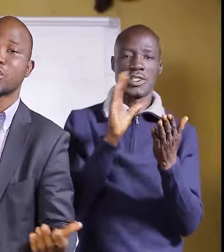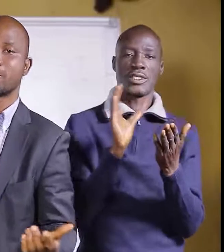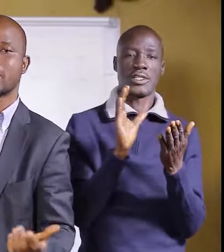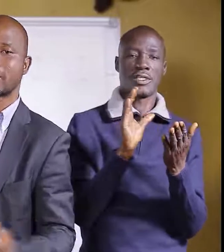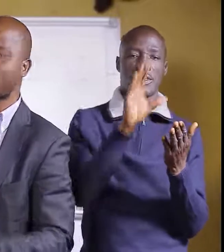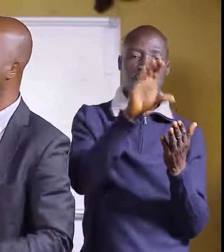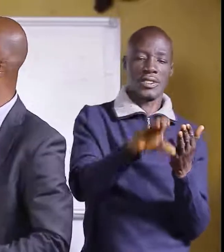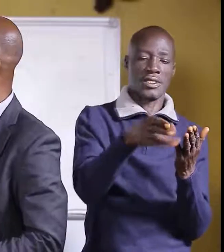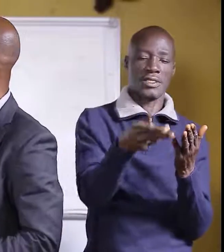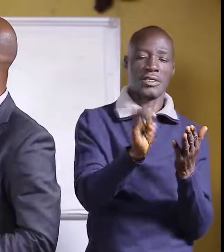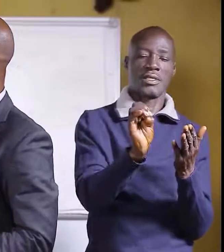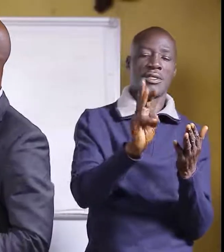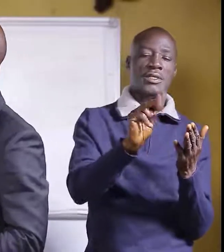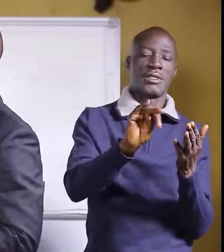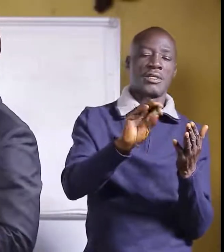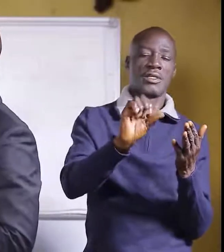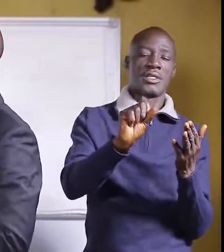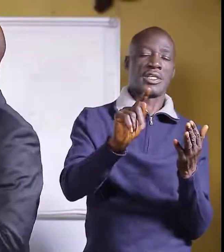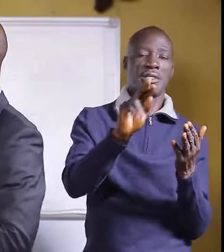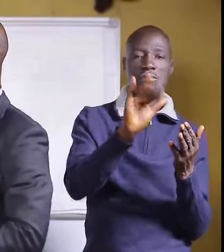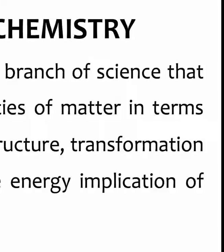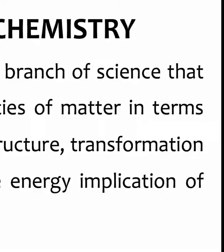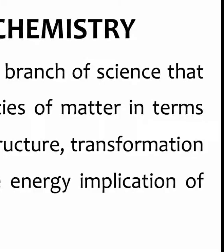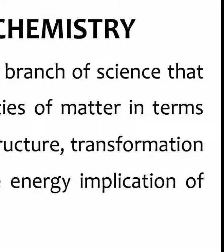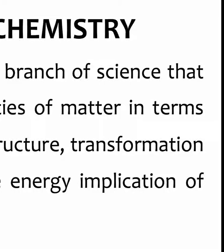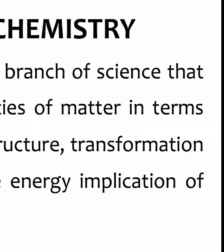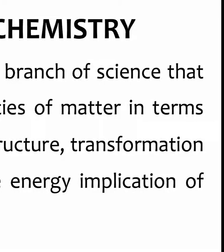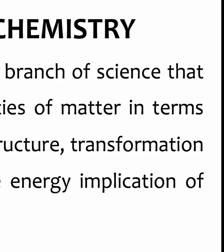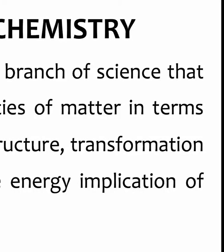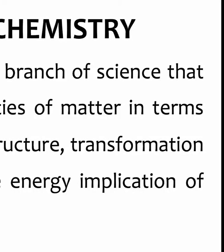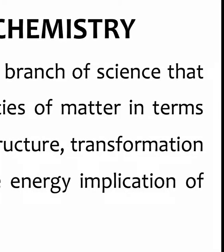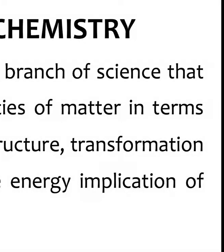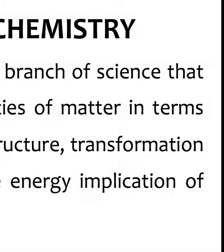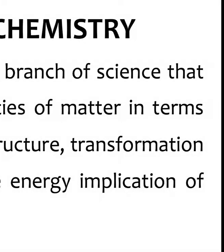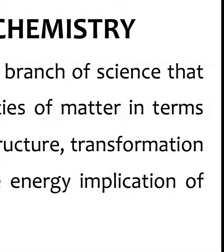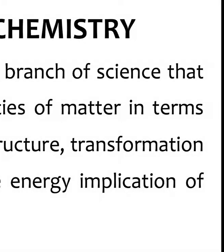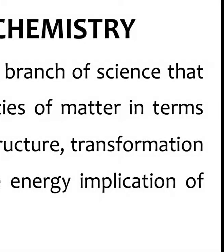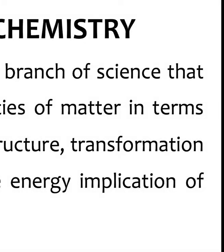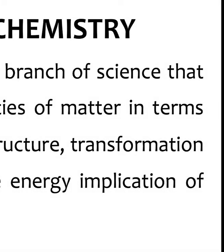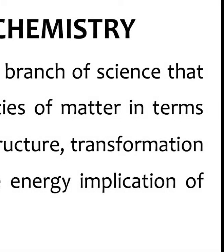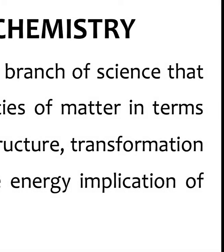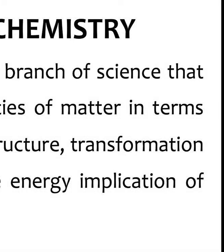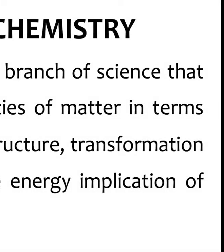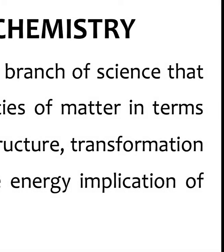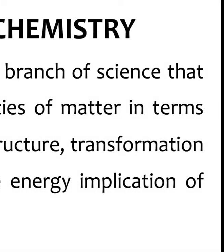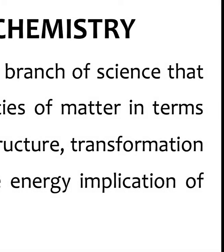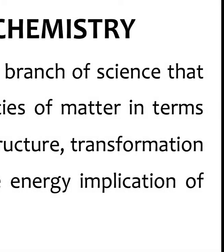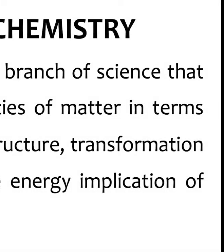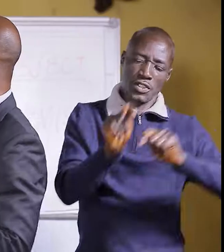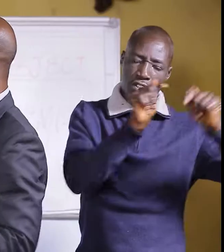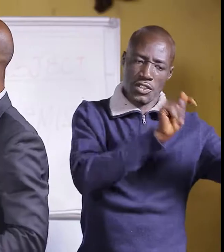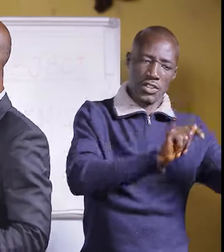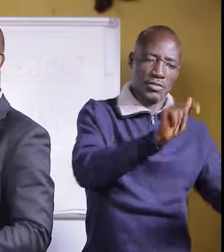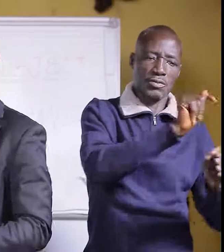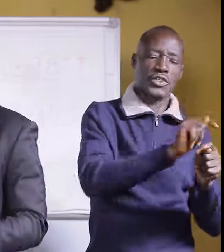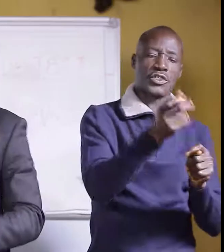V shape in terms of water molecule. Now, it also studies the composition or transformation.